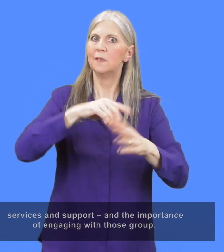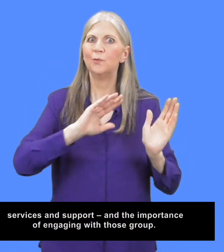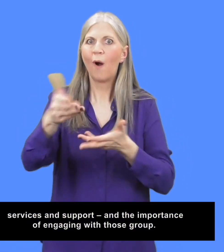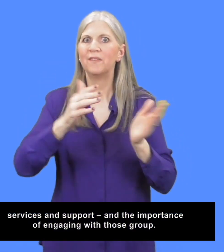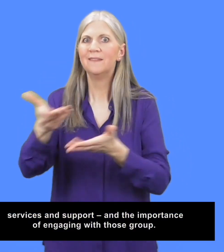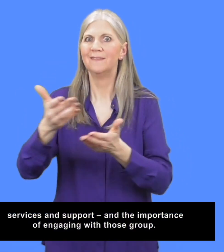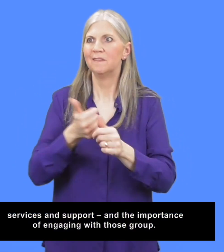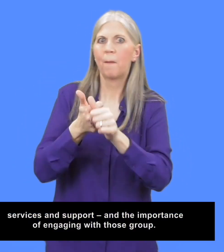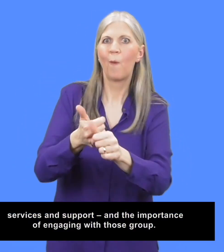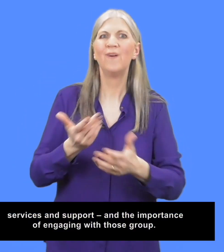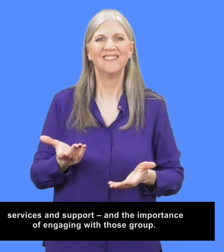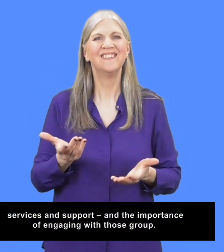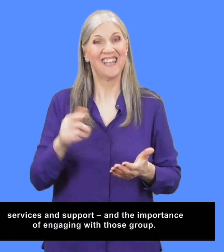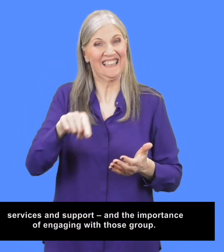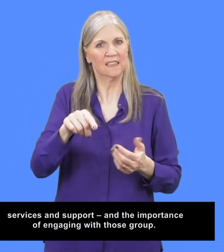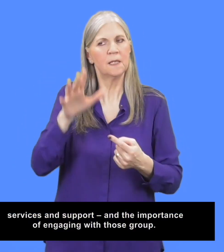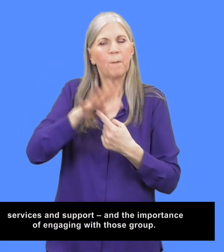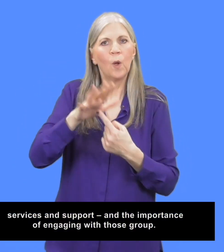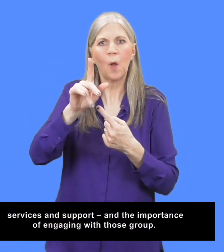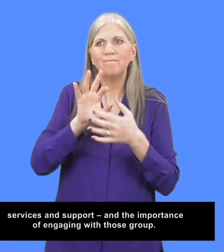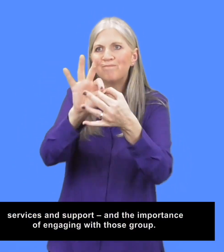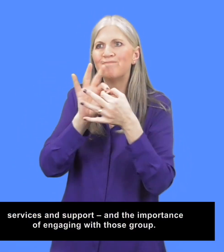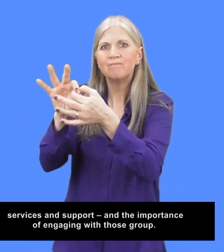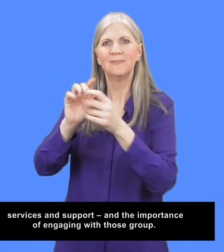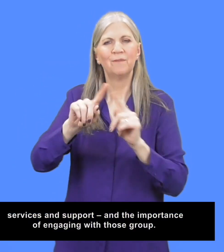support, and the importance of engaging with those groups.